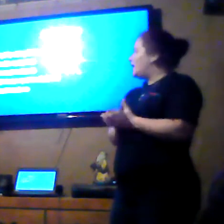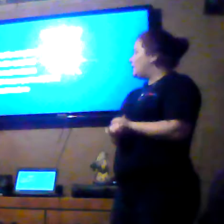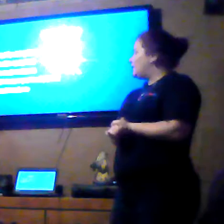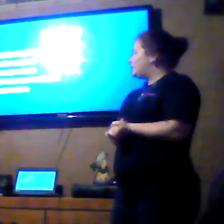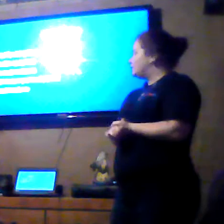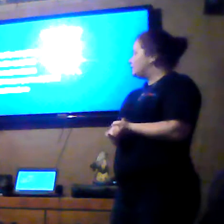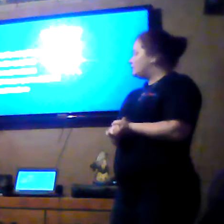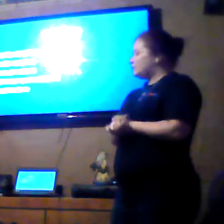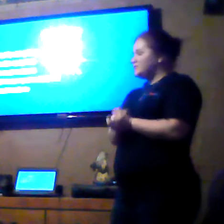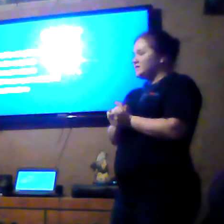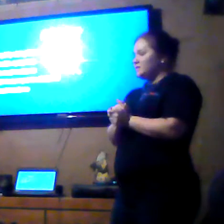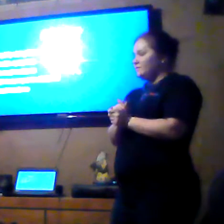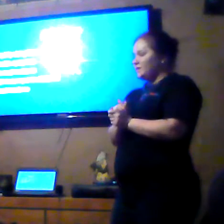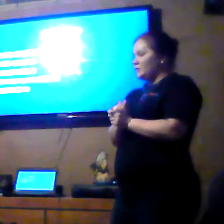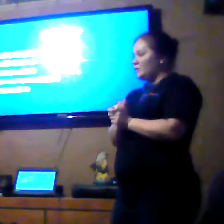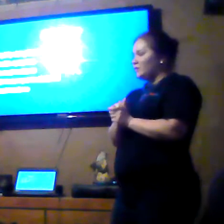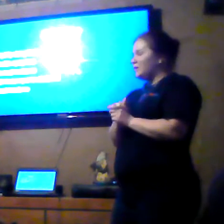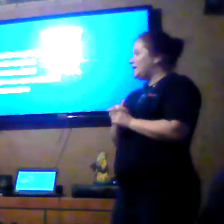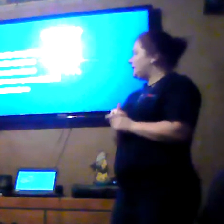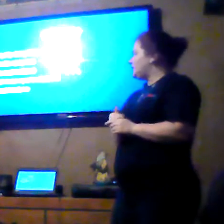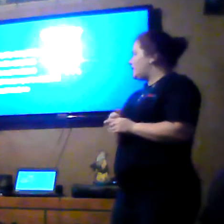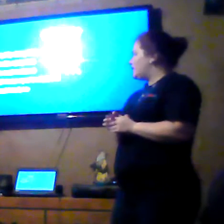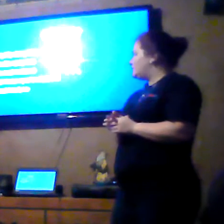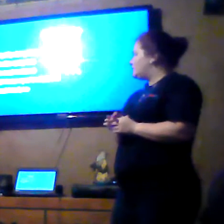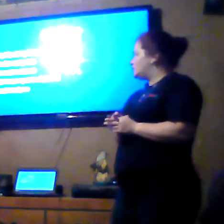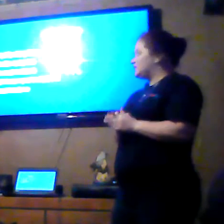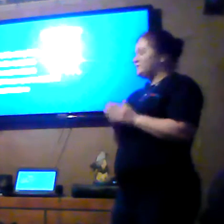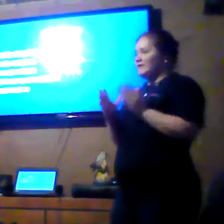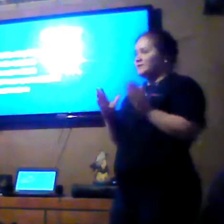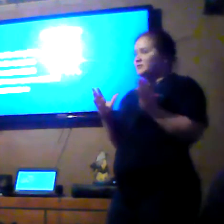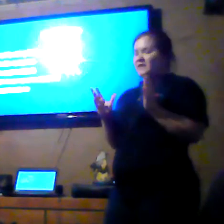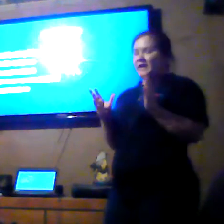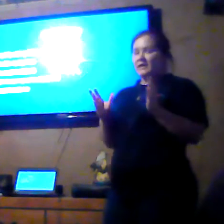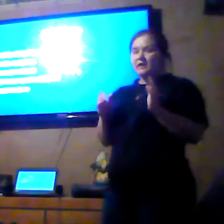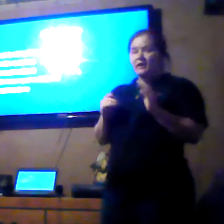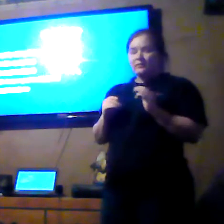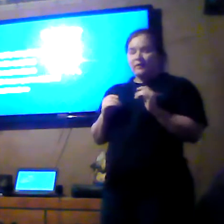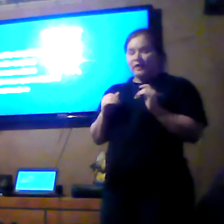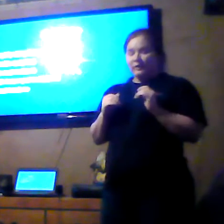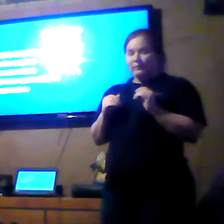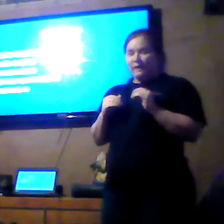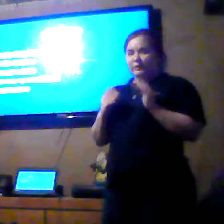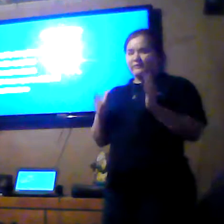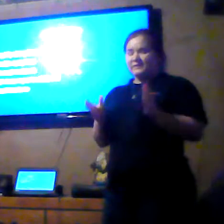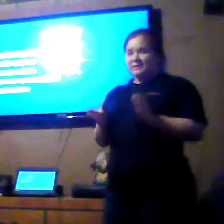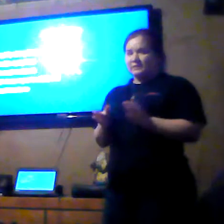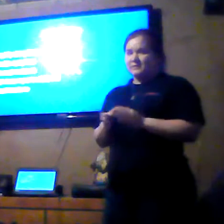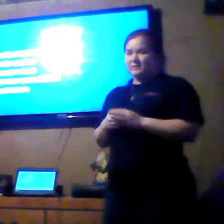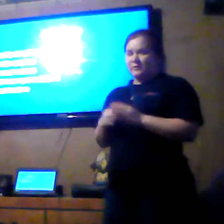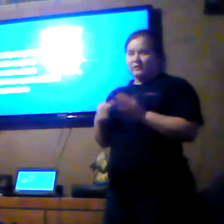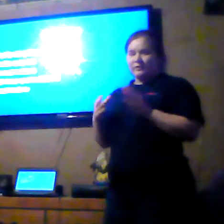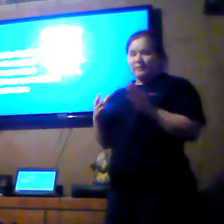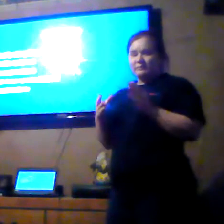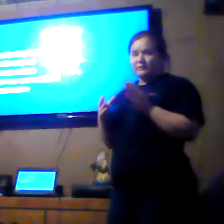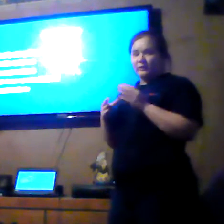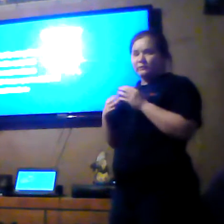um, persistent fever, or any of the risk factors that I previously listed, whether it comes from work